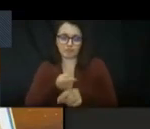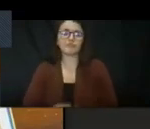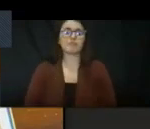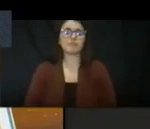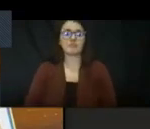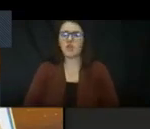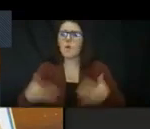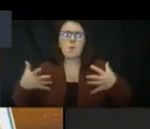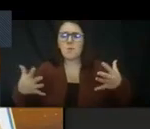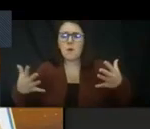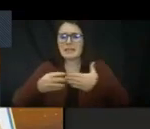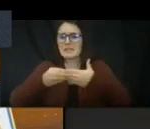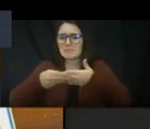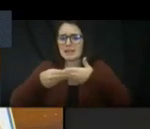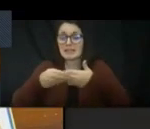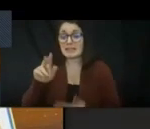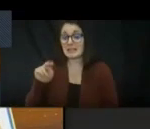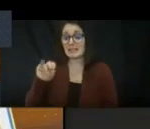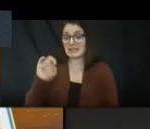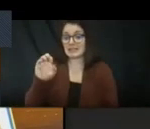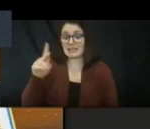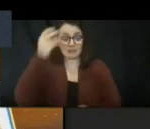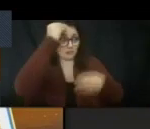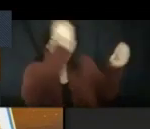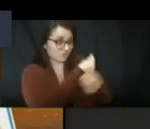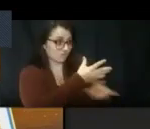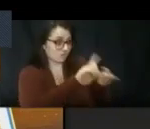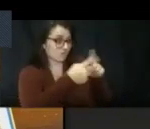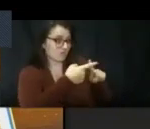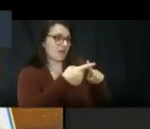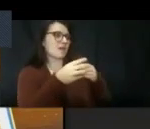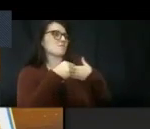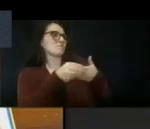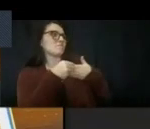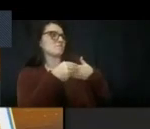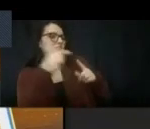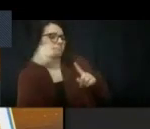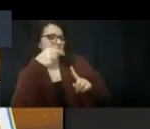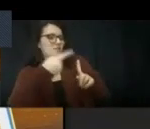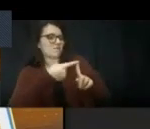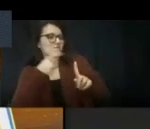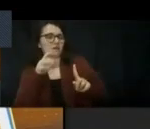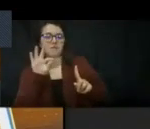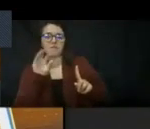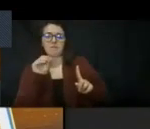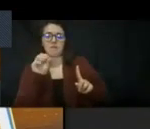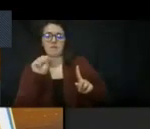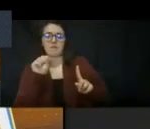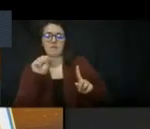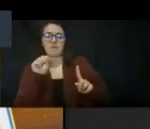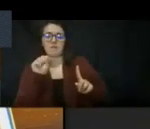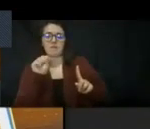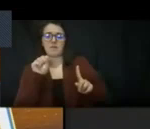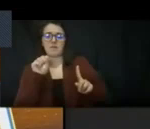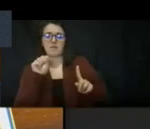What is plastic? Nick tells his friends that most plastic is made from fossil fuels and such as crude oil